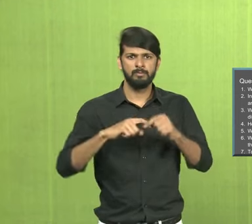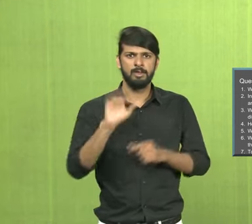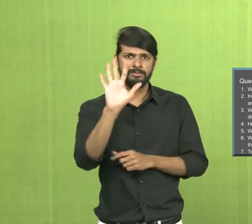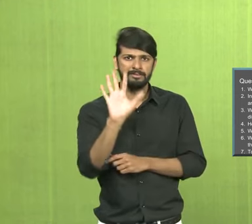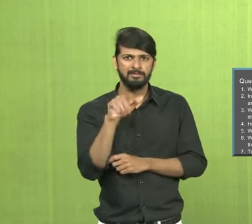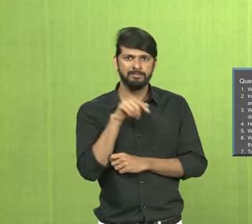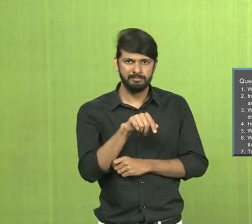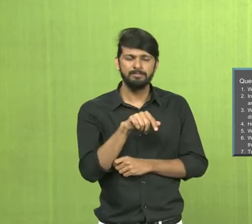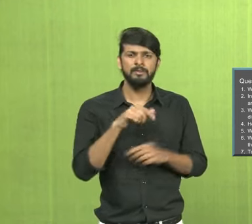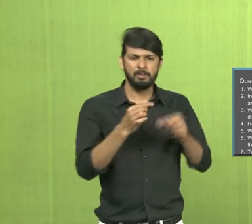Question number 5,